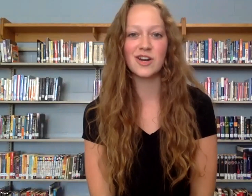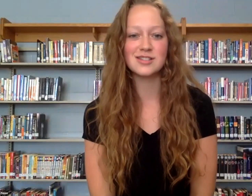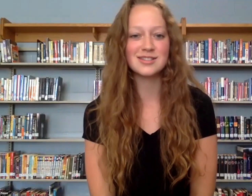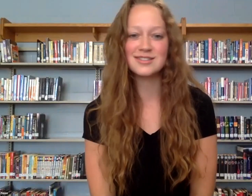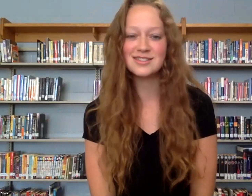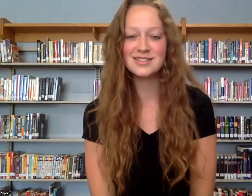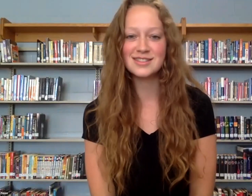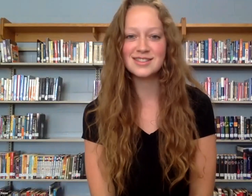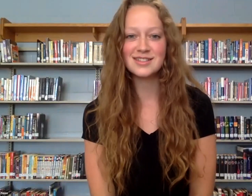first?